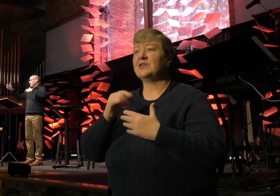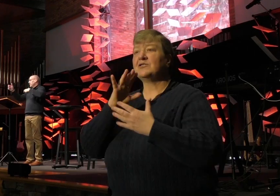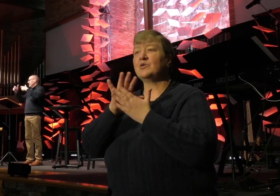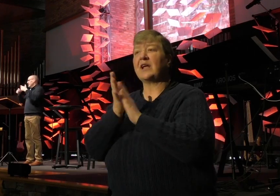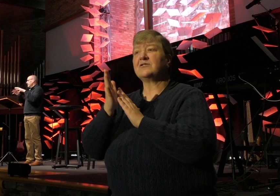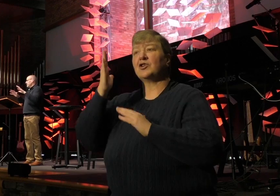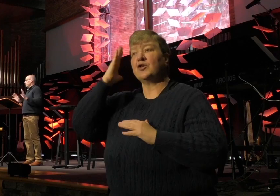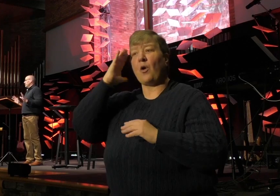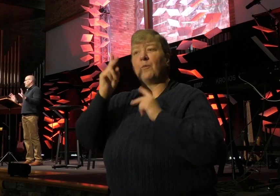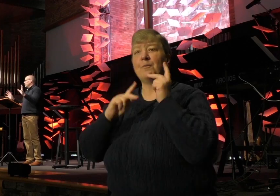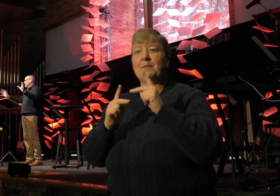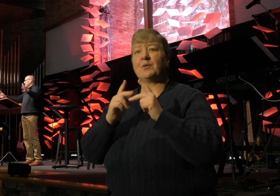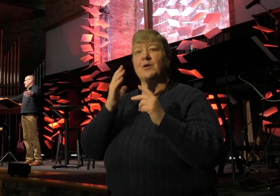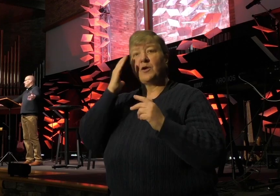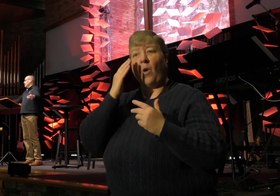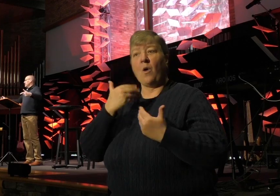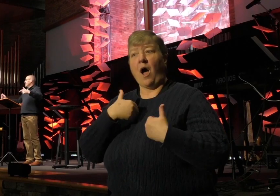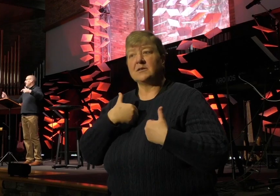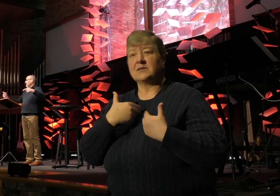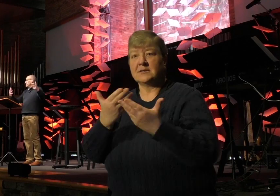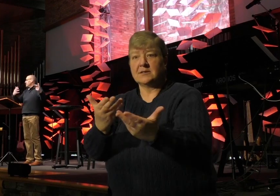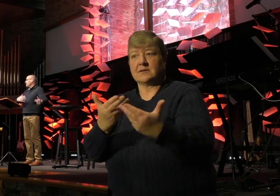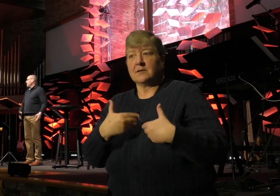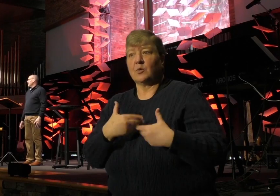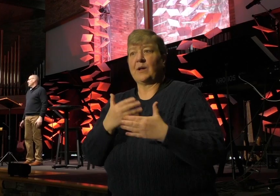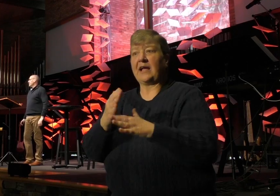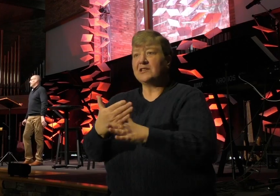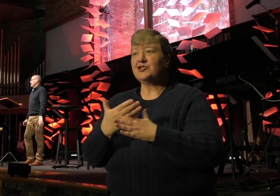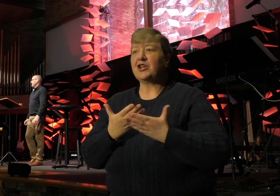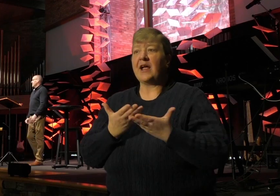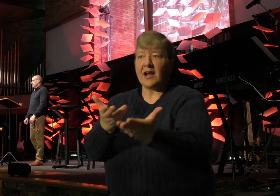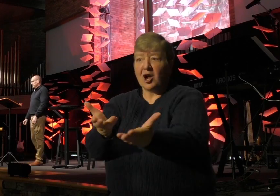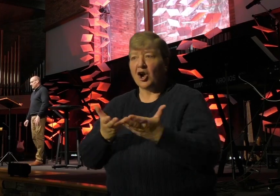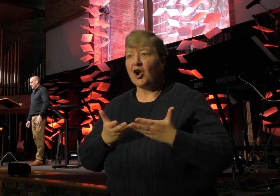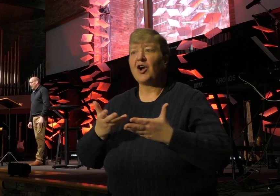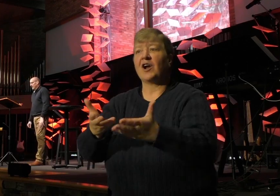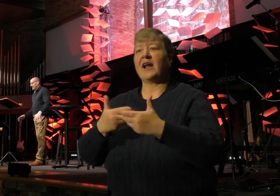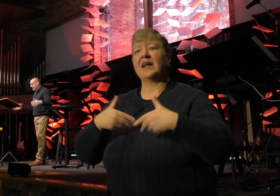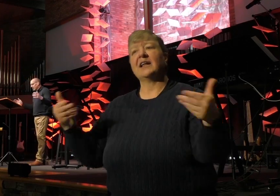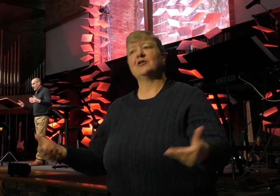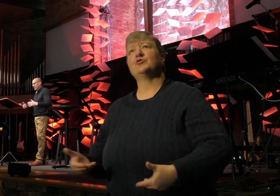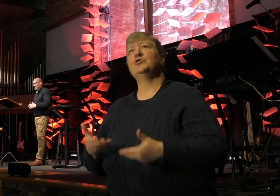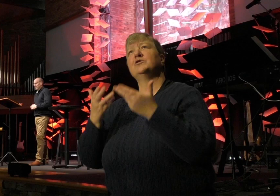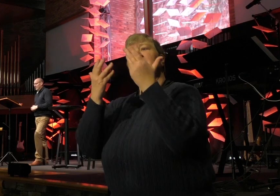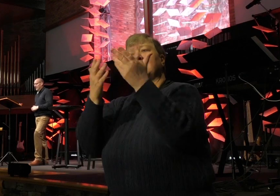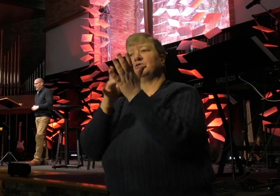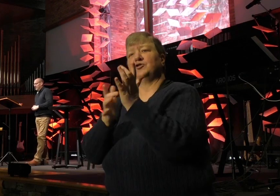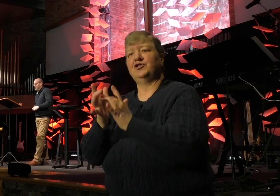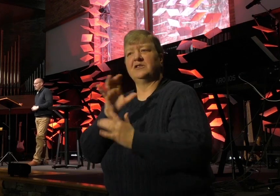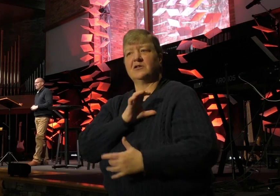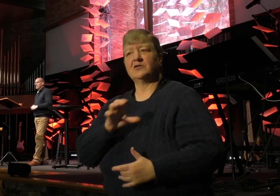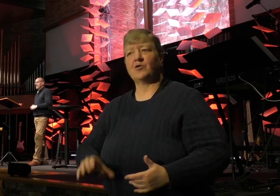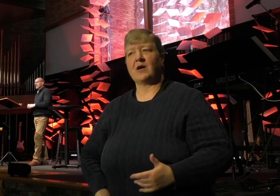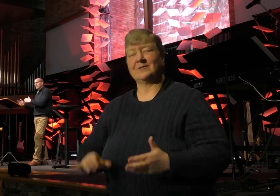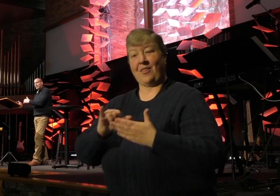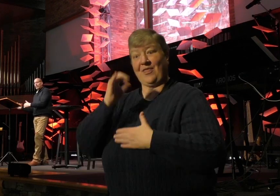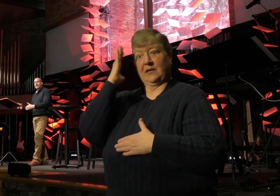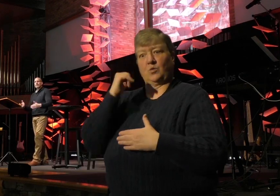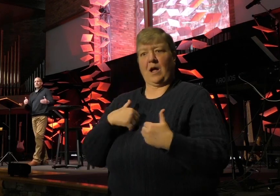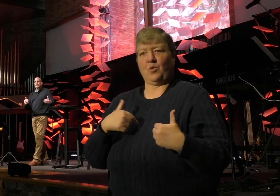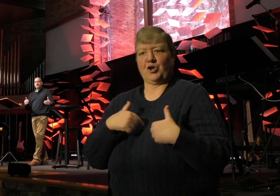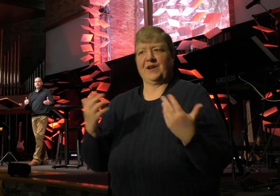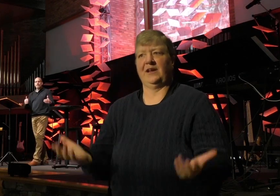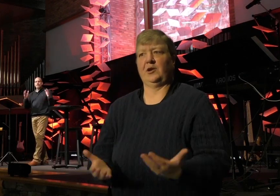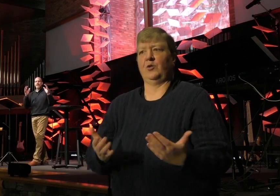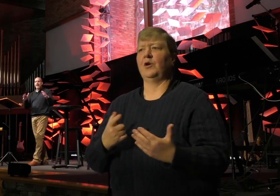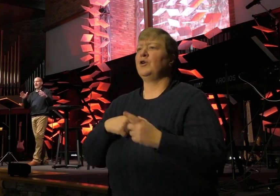to know people and get to know us. We can share and introduce them to Jesus Christ. That's why we exist. To point